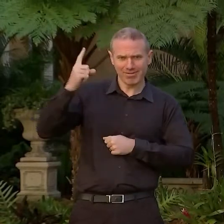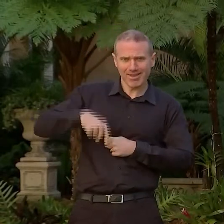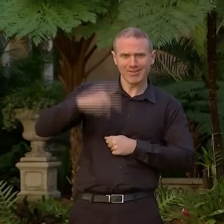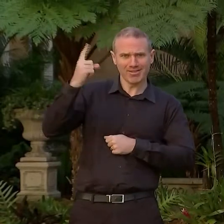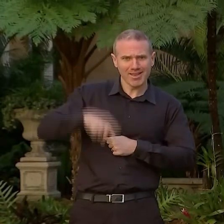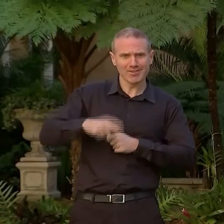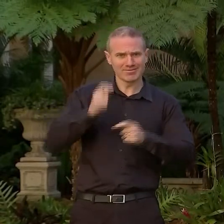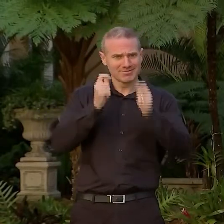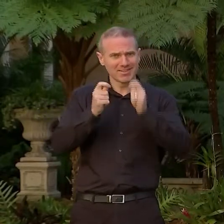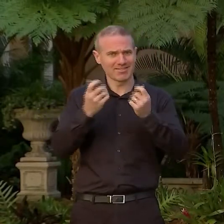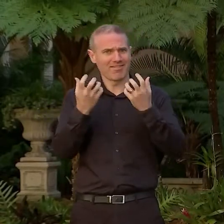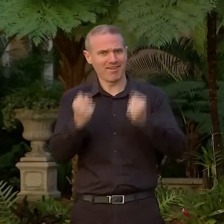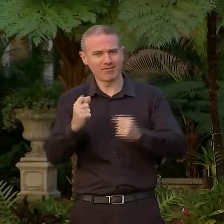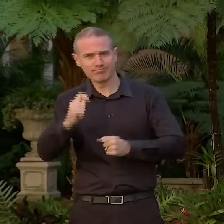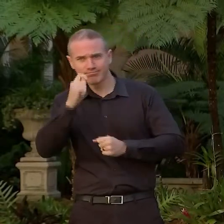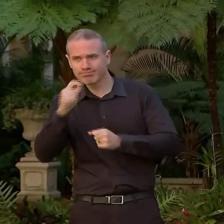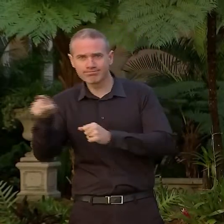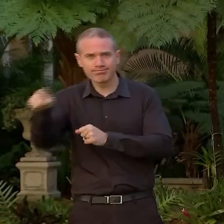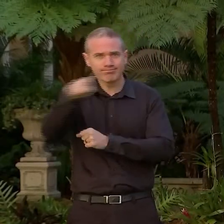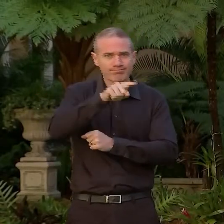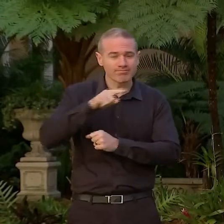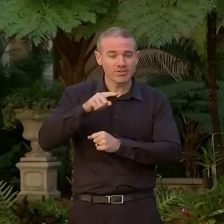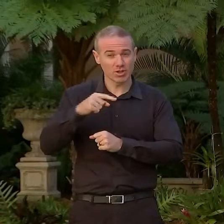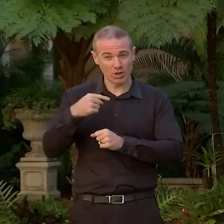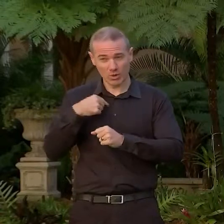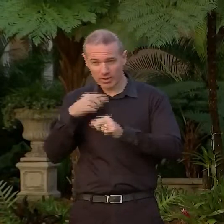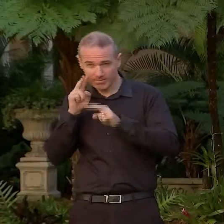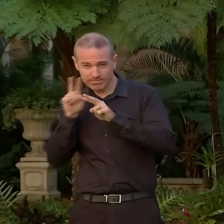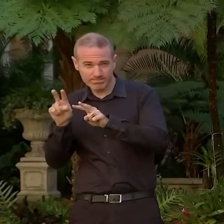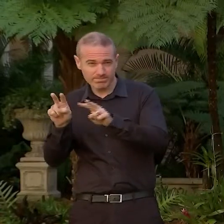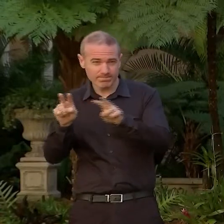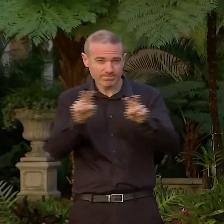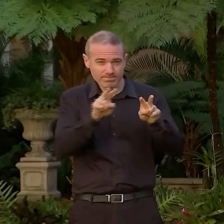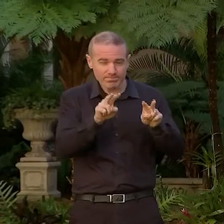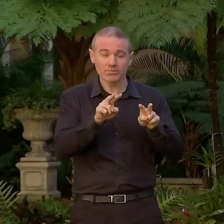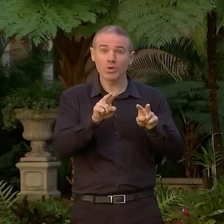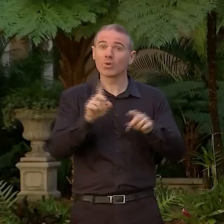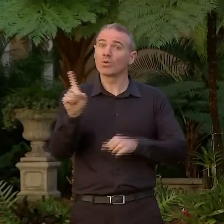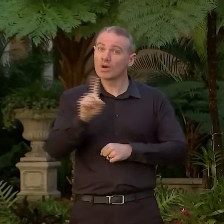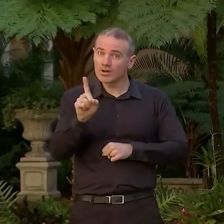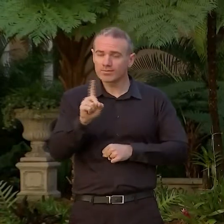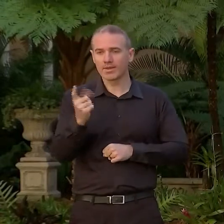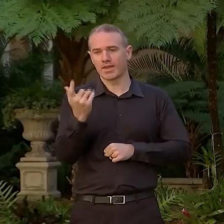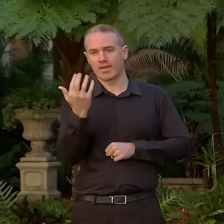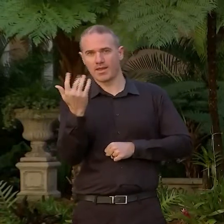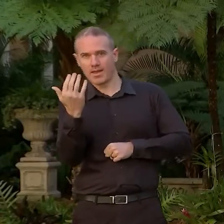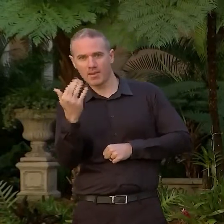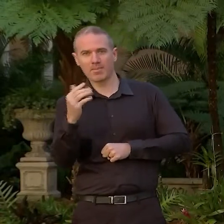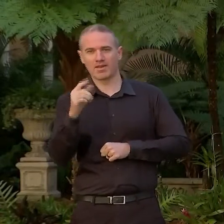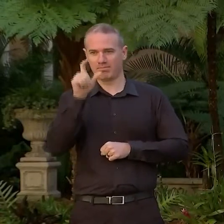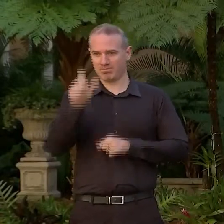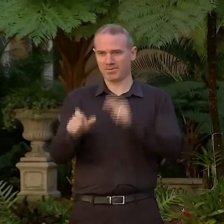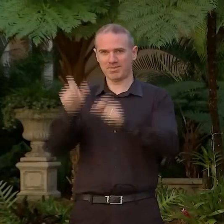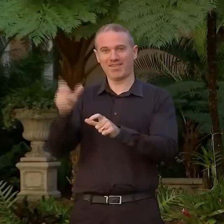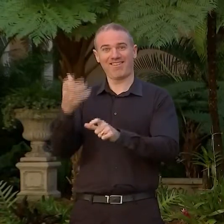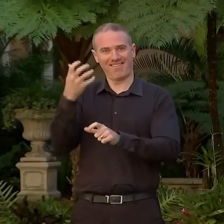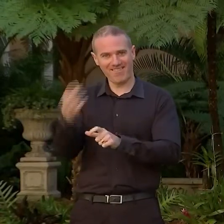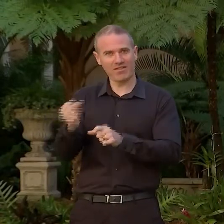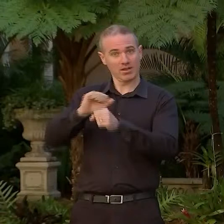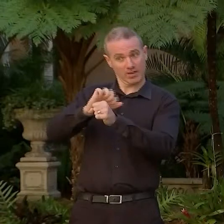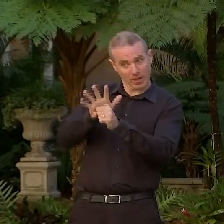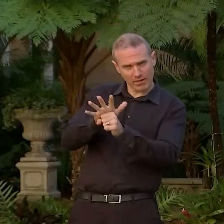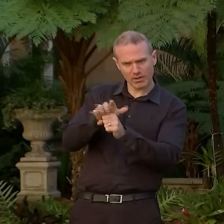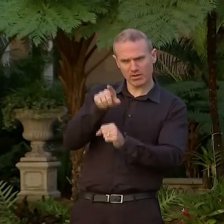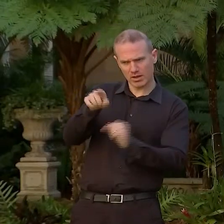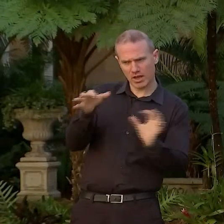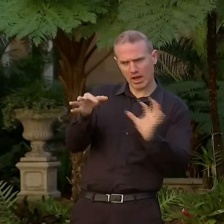So across the metrics that we're monitoring most closely, the number of cases, the fact that they are linked, the number of